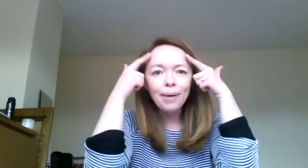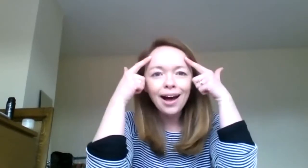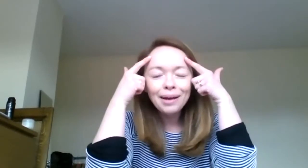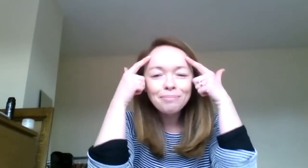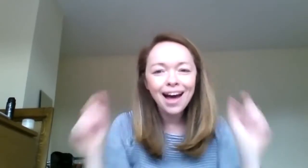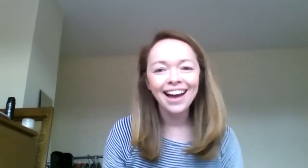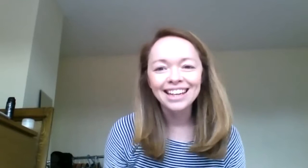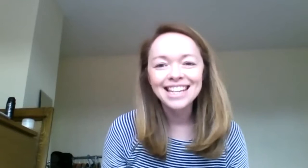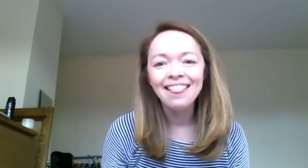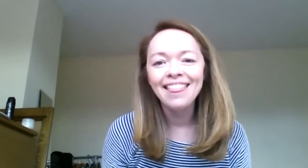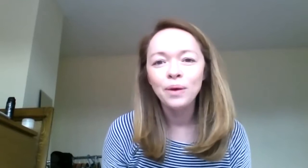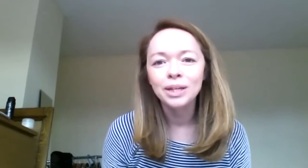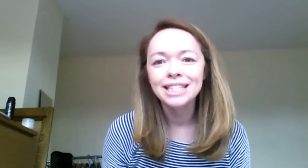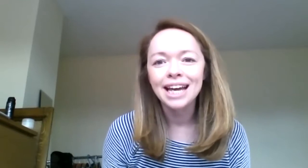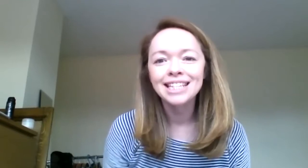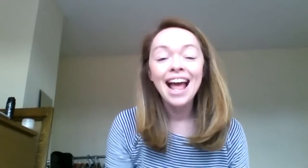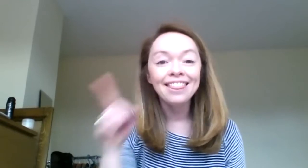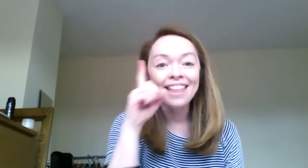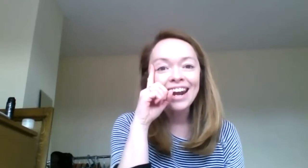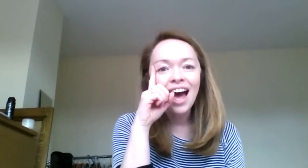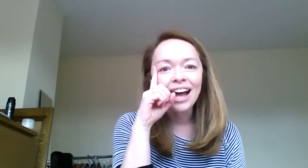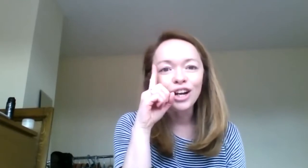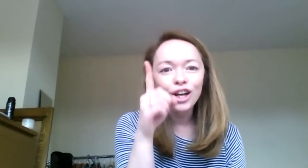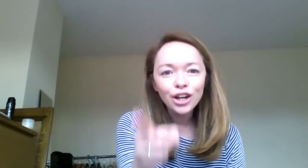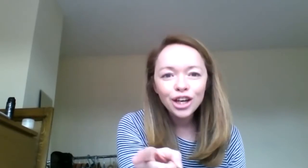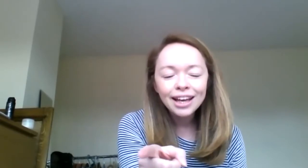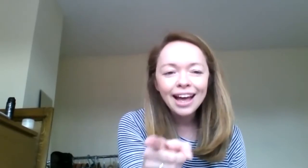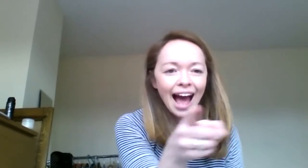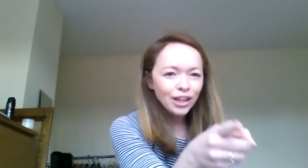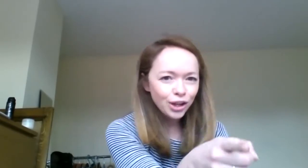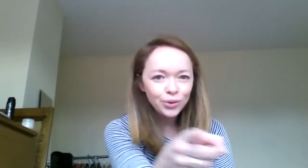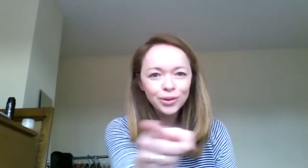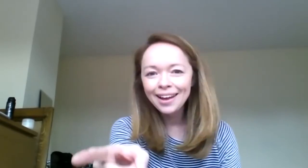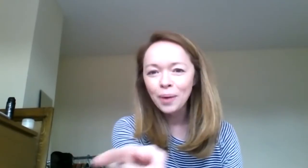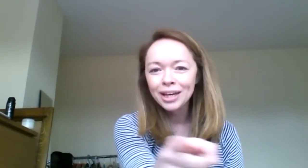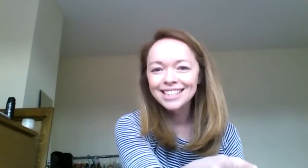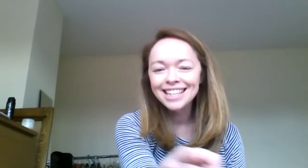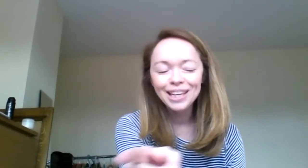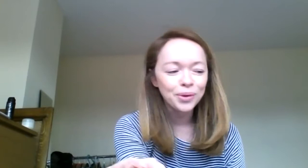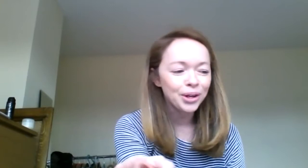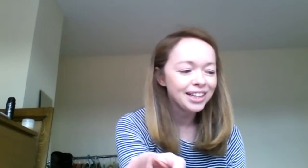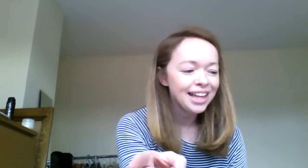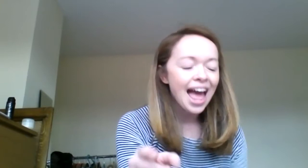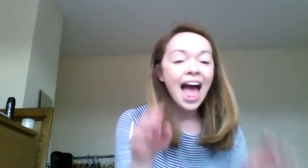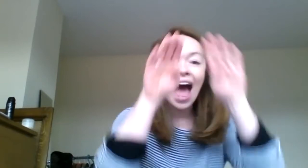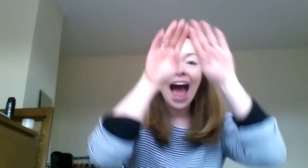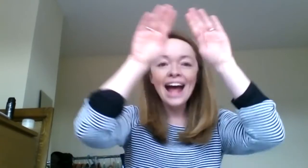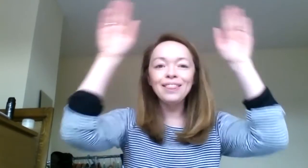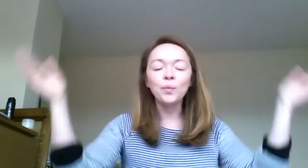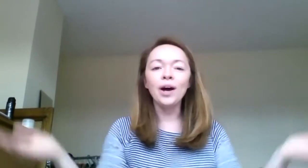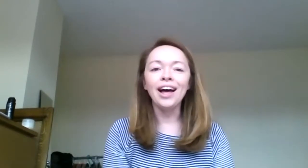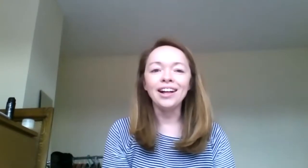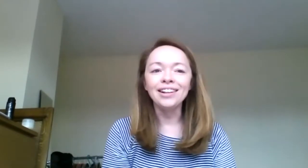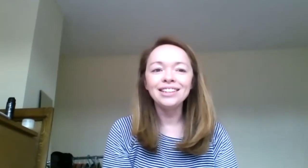on my mind. And then we said, then I look at you, and we can see you all, and